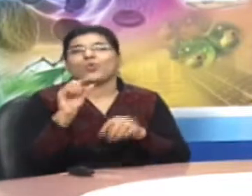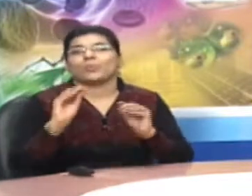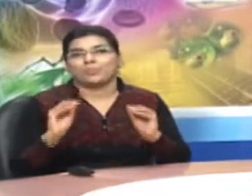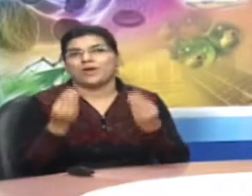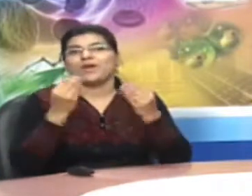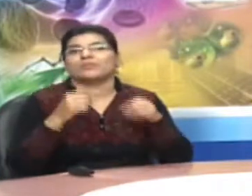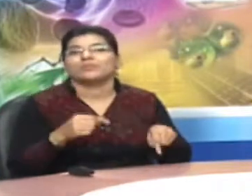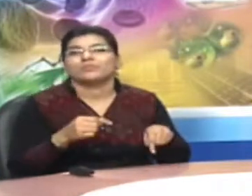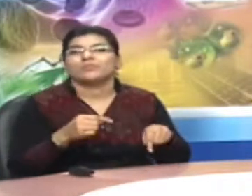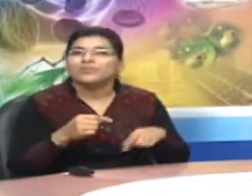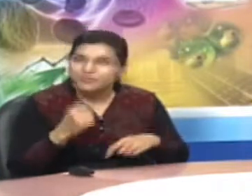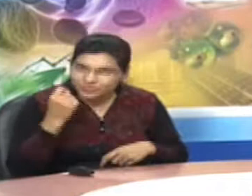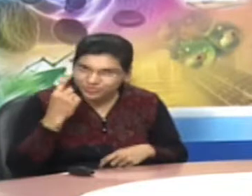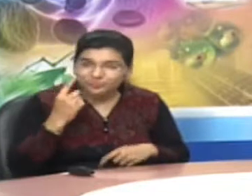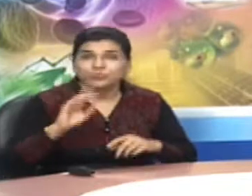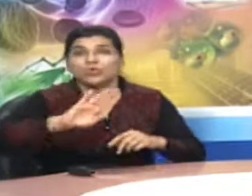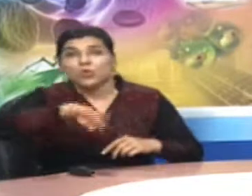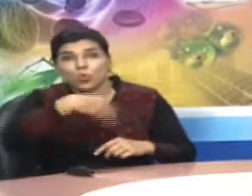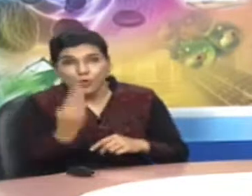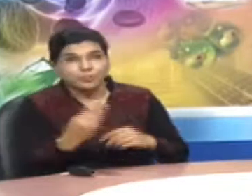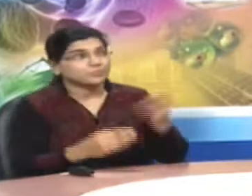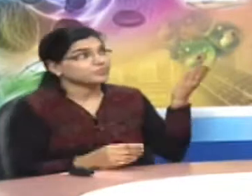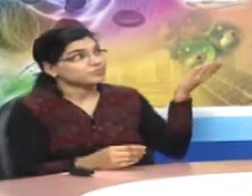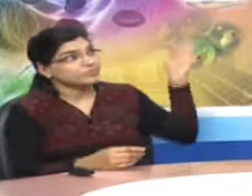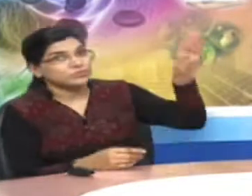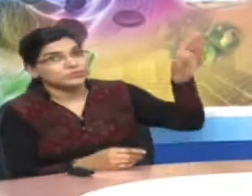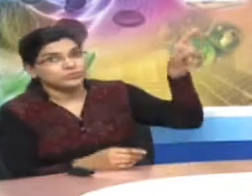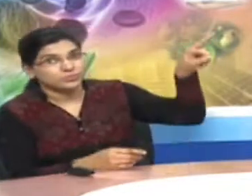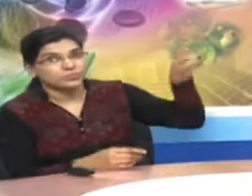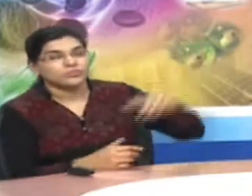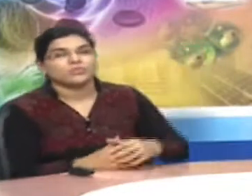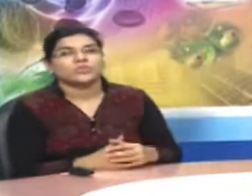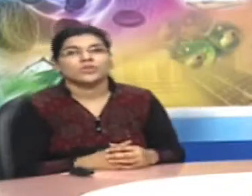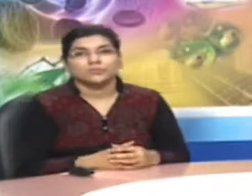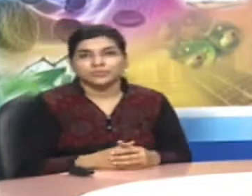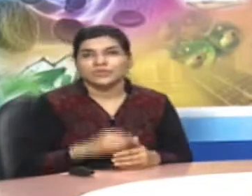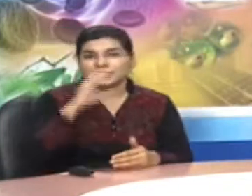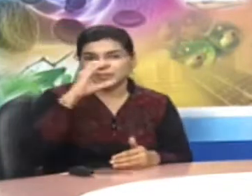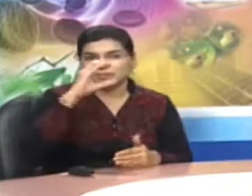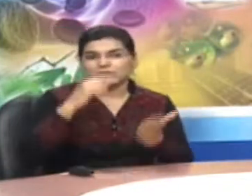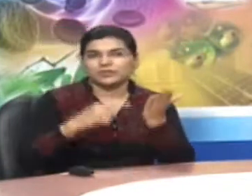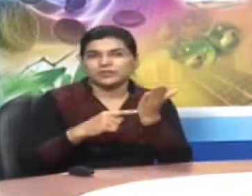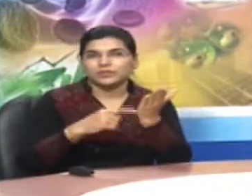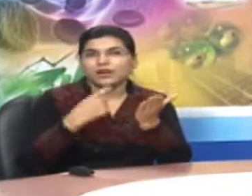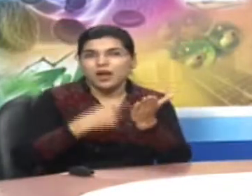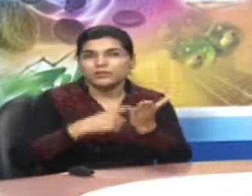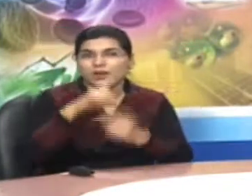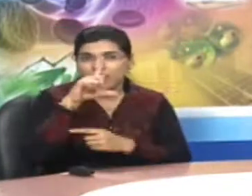You can do it from your mouse also, but by giving the command from your keyboard, it's less time